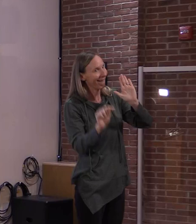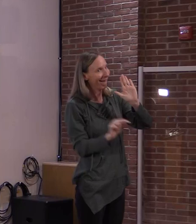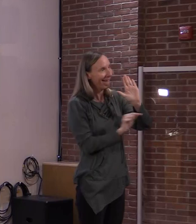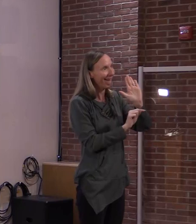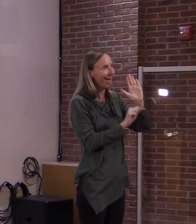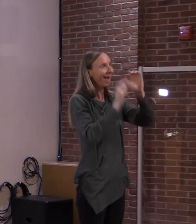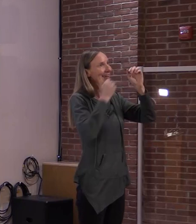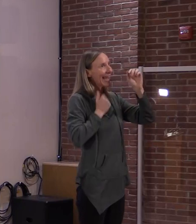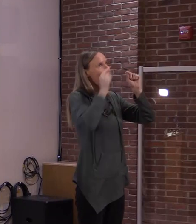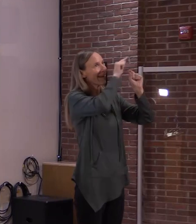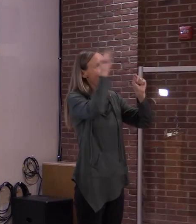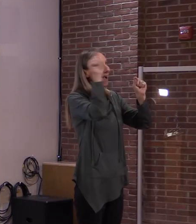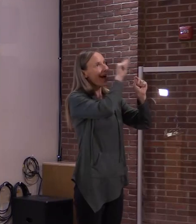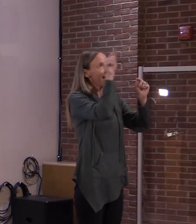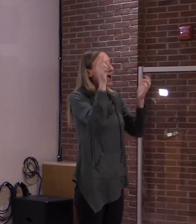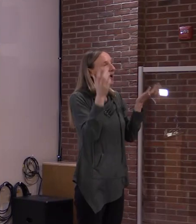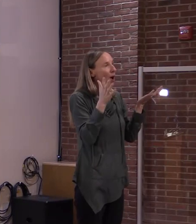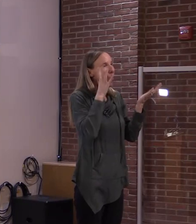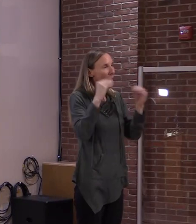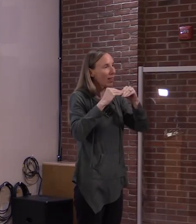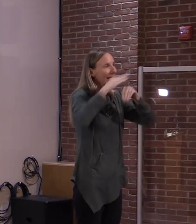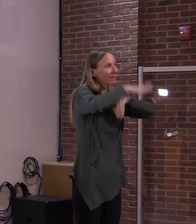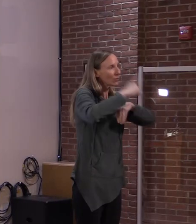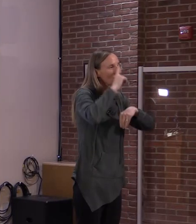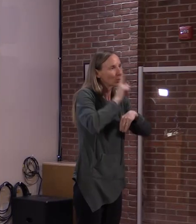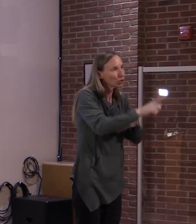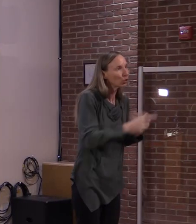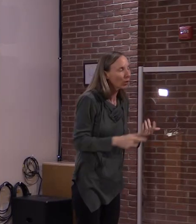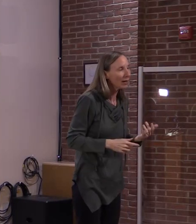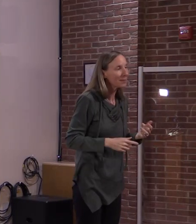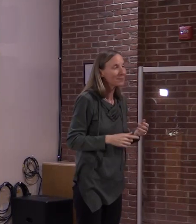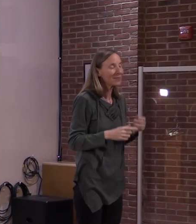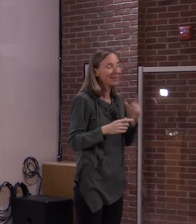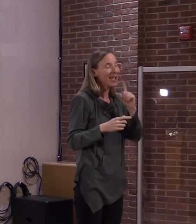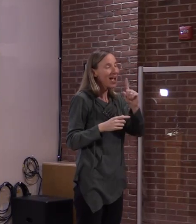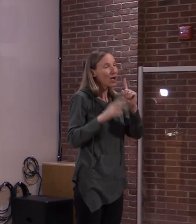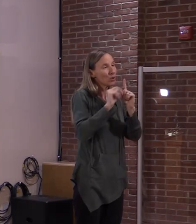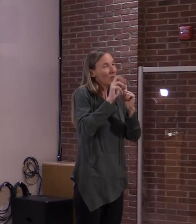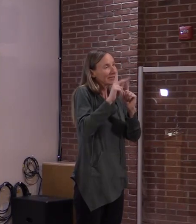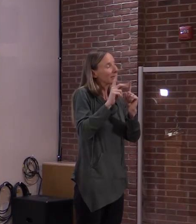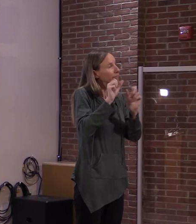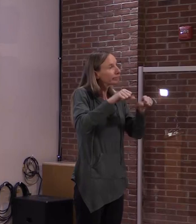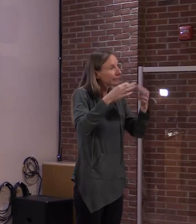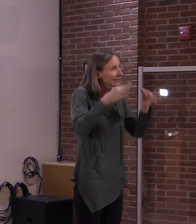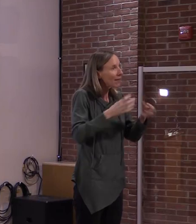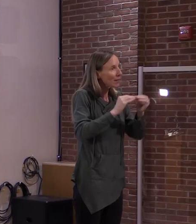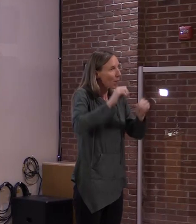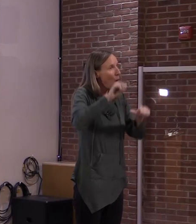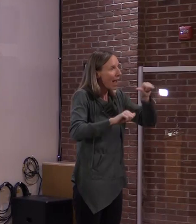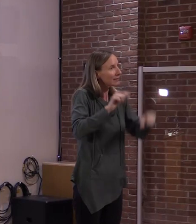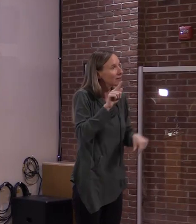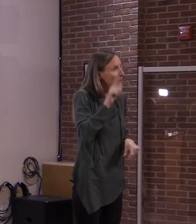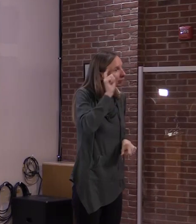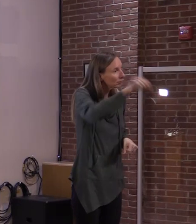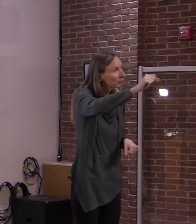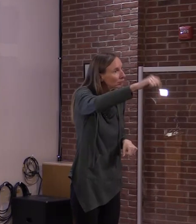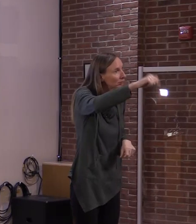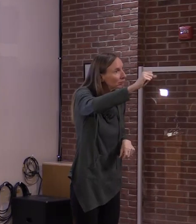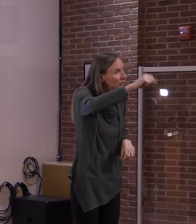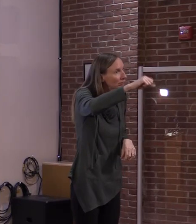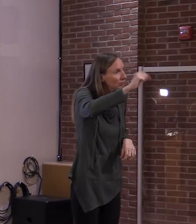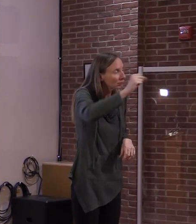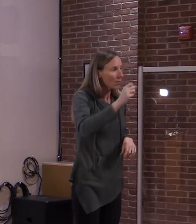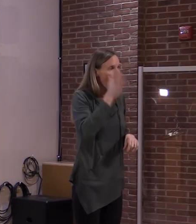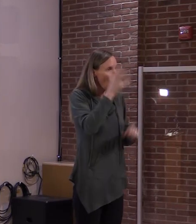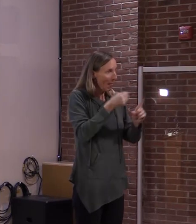it's real that concern about hesitancy being greater in the kingdom, that's for sure. Will it matter at the end of the day? I think, you know, to be determined, but because